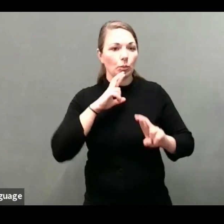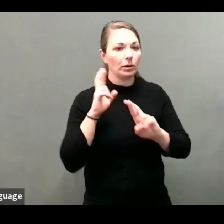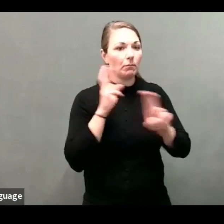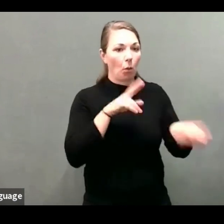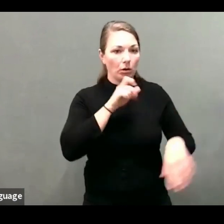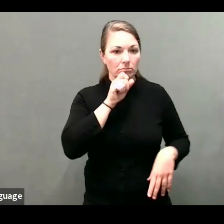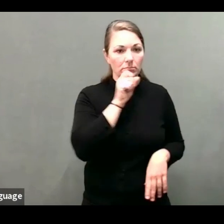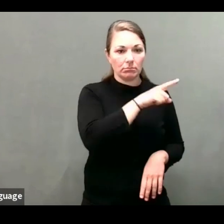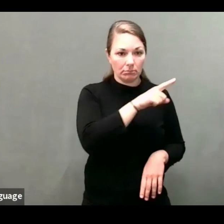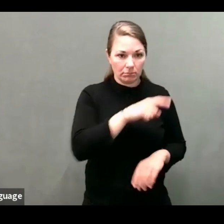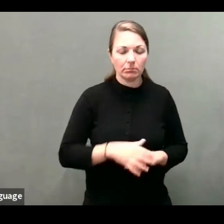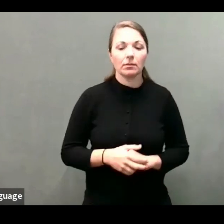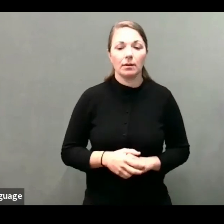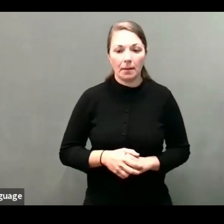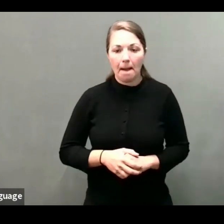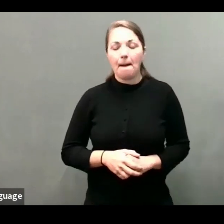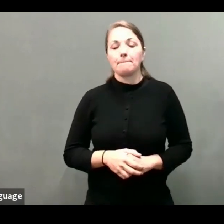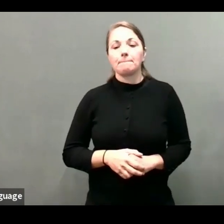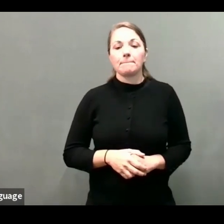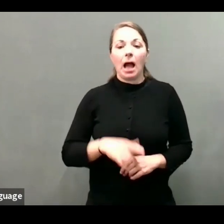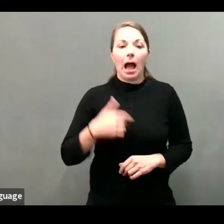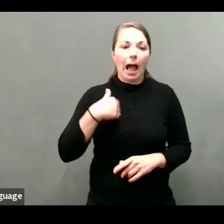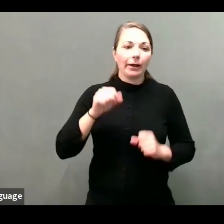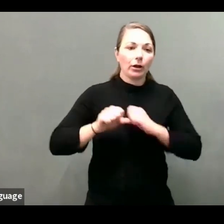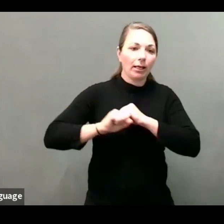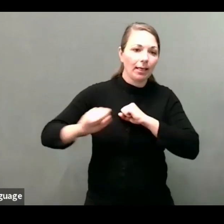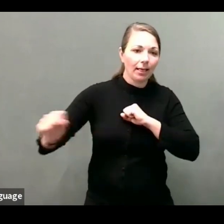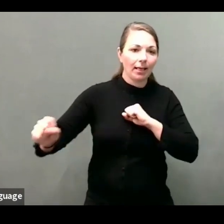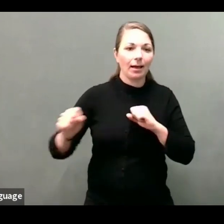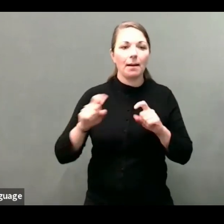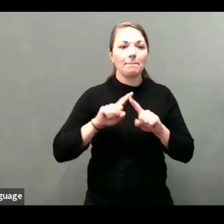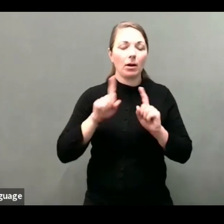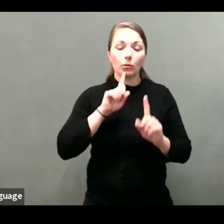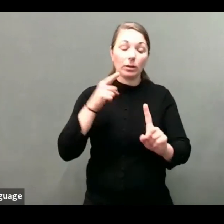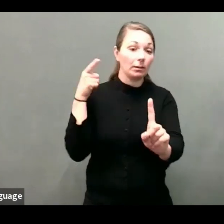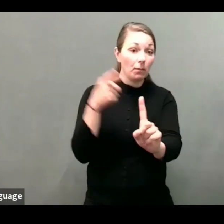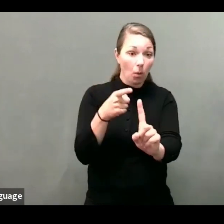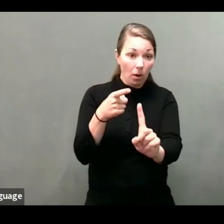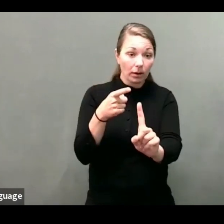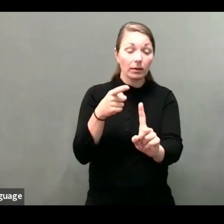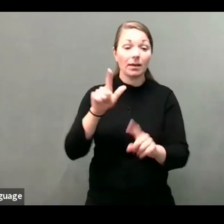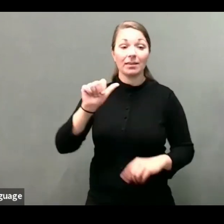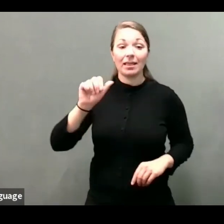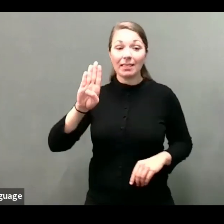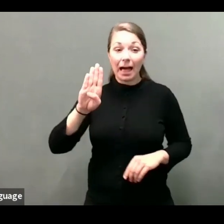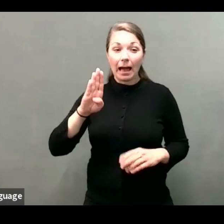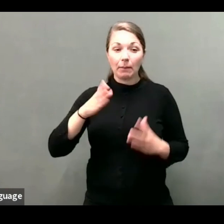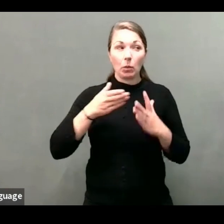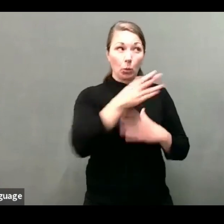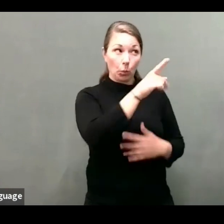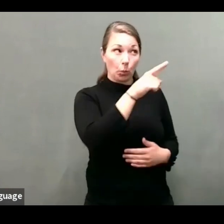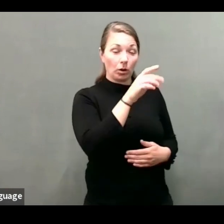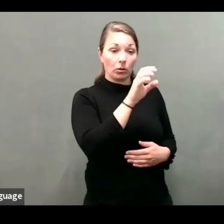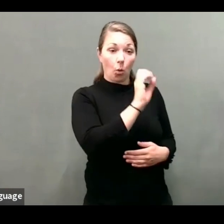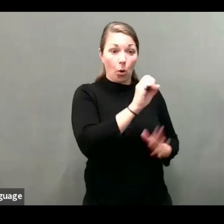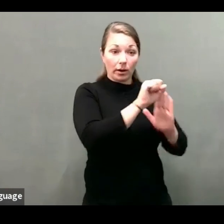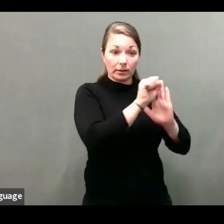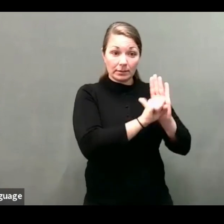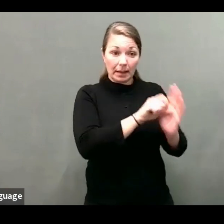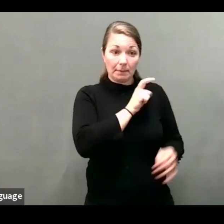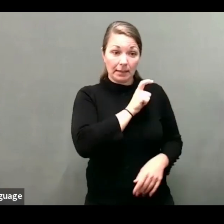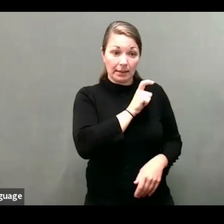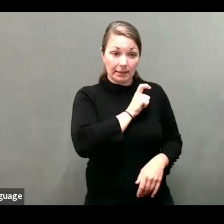it comes down to mostly is that the crime lab is run through Oregon State Police. So it just